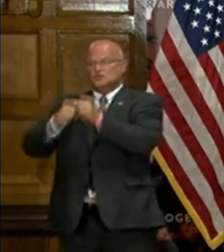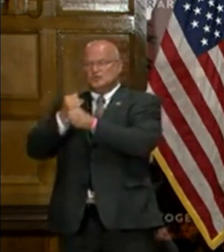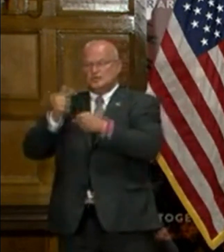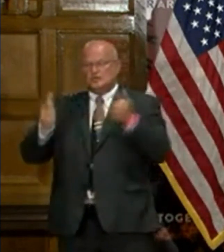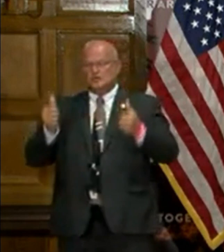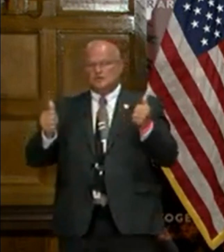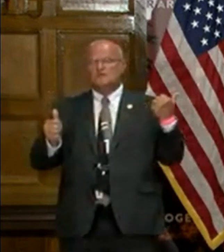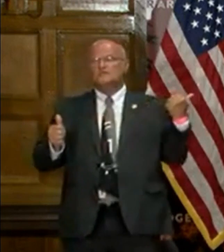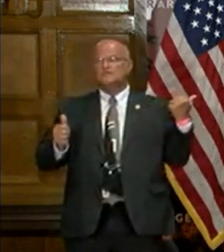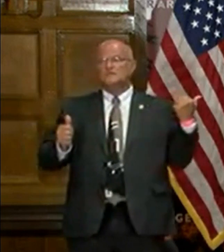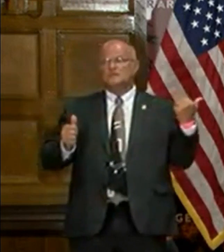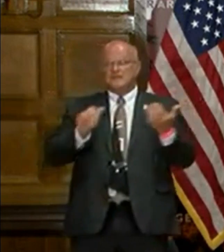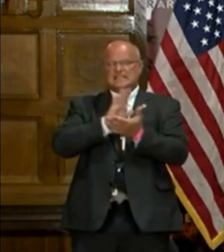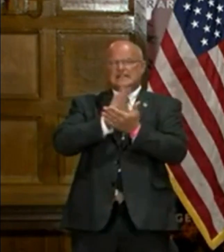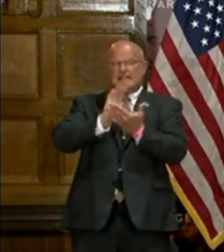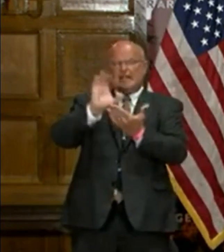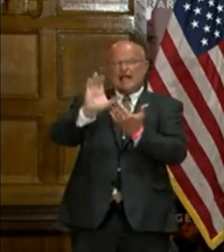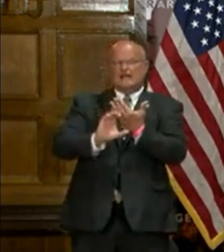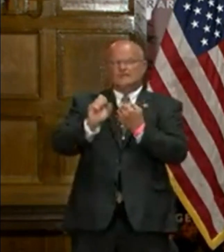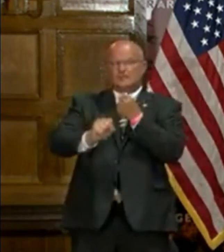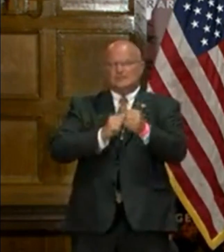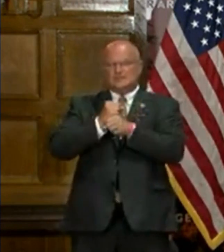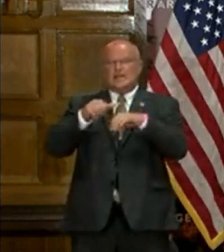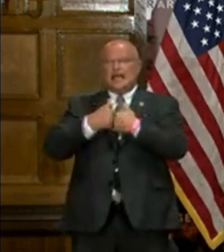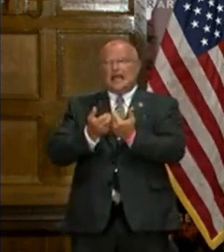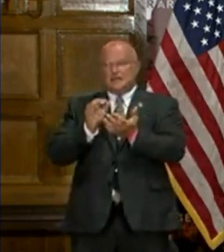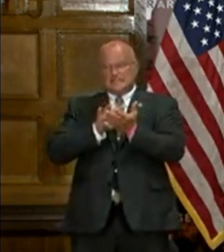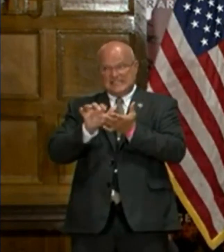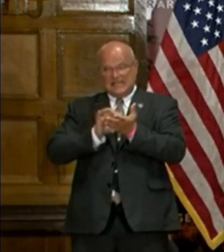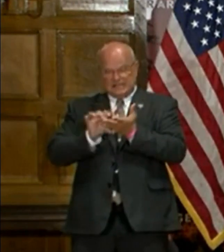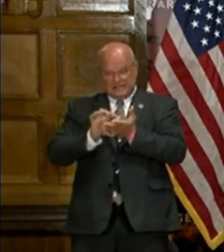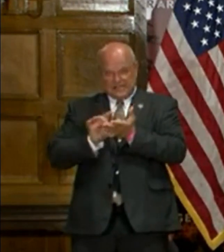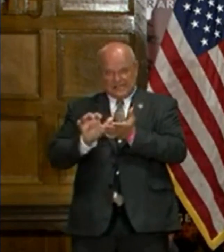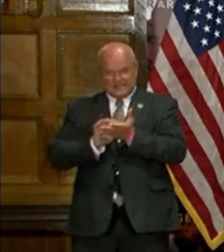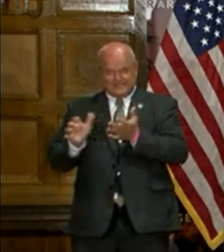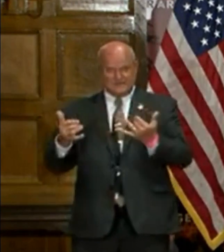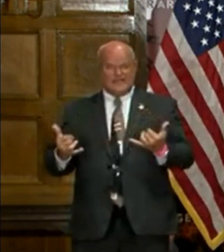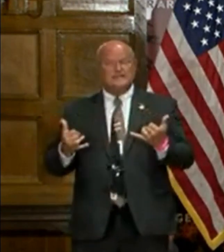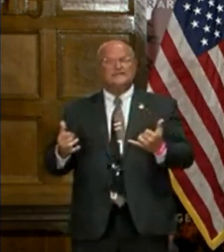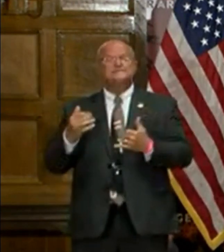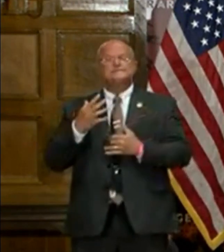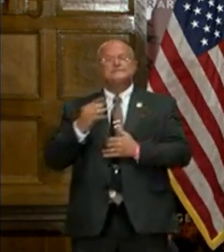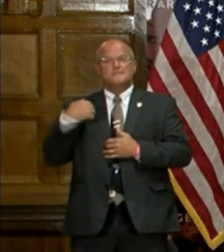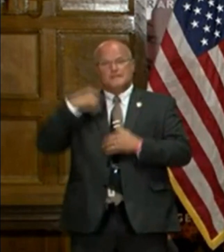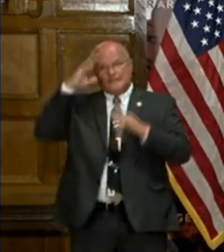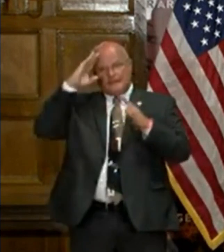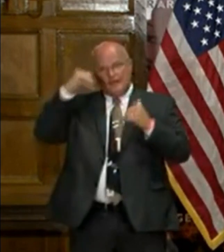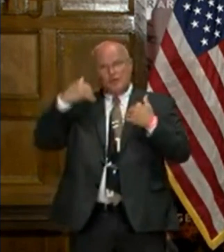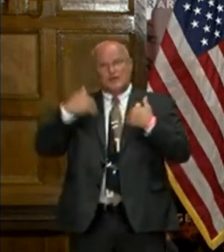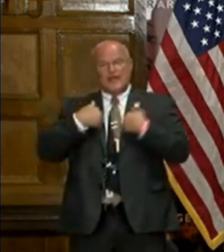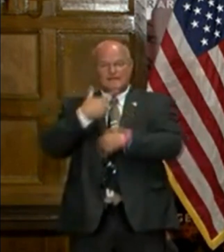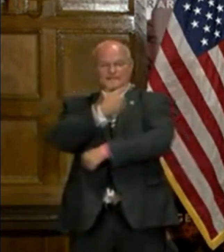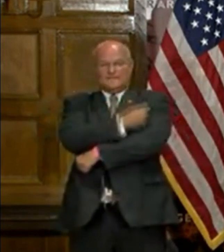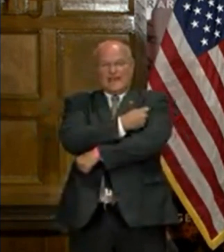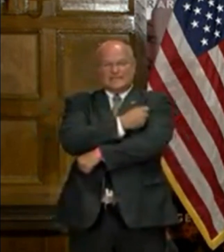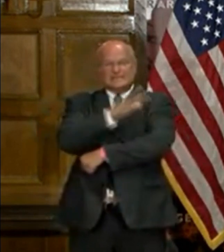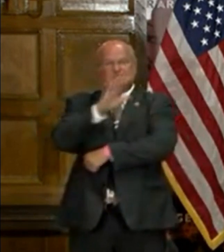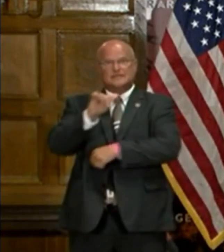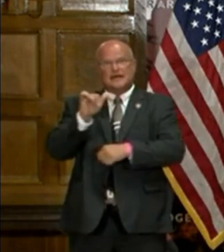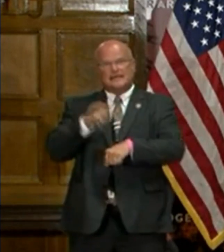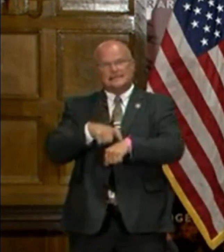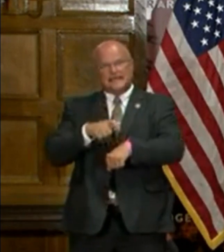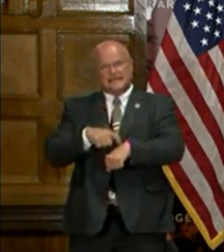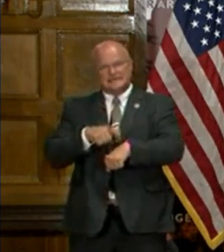year? The end of the calendar year is how that is calculated, and we hope that we'll have a vaccine by that